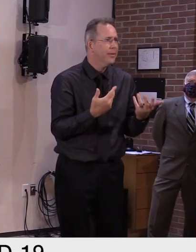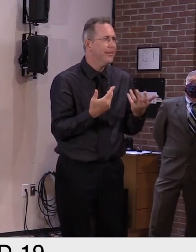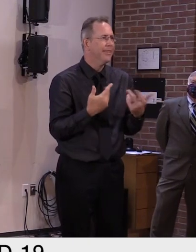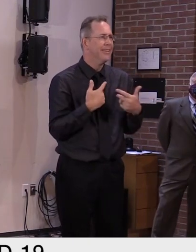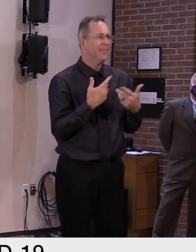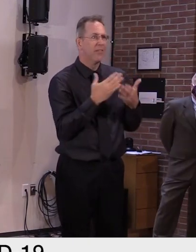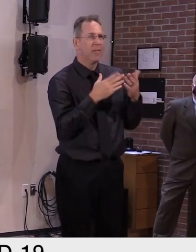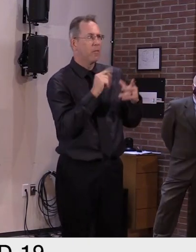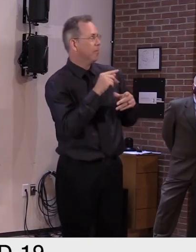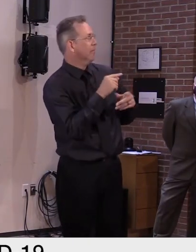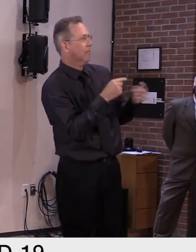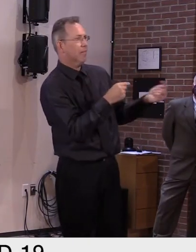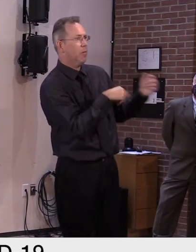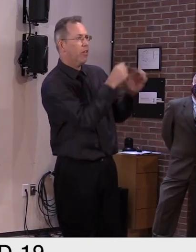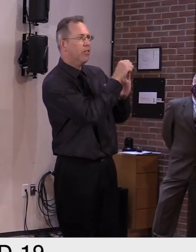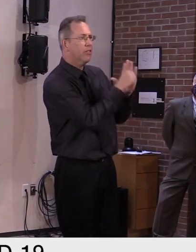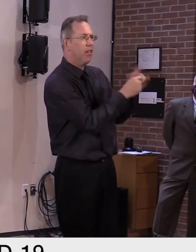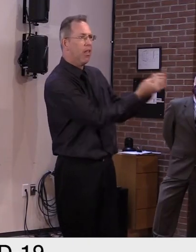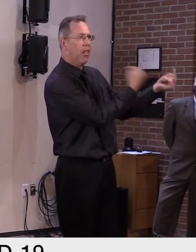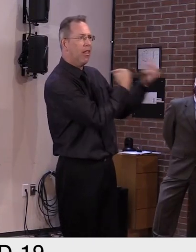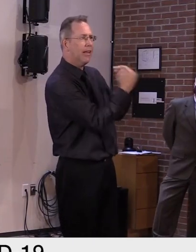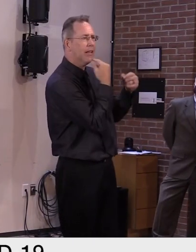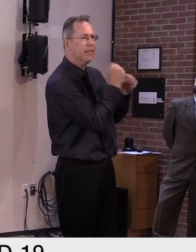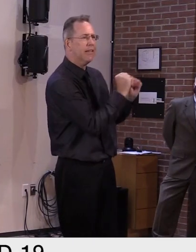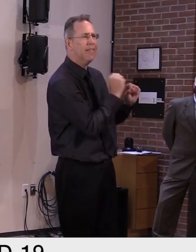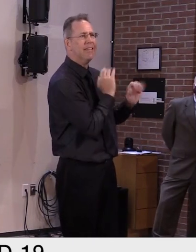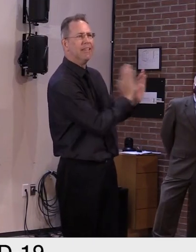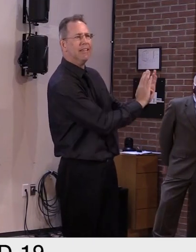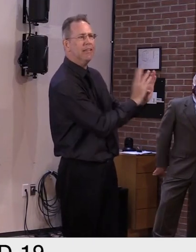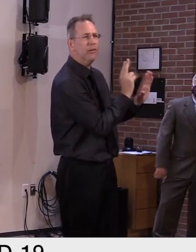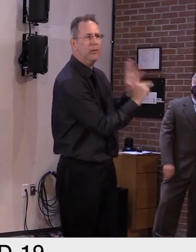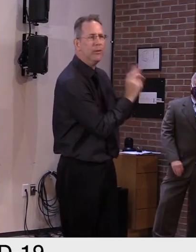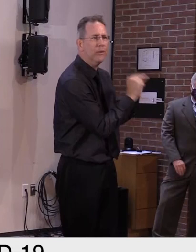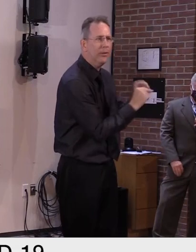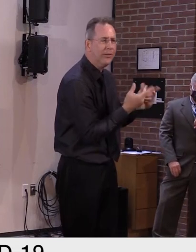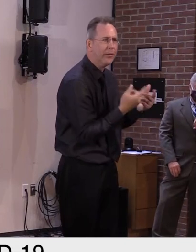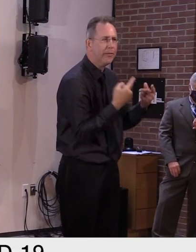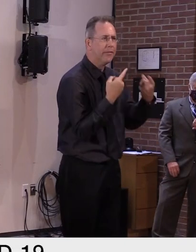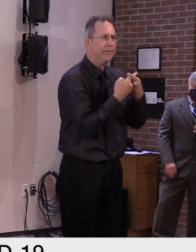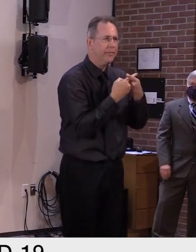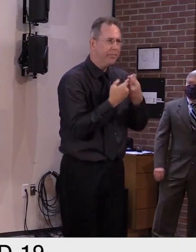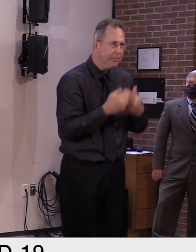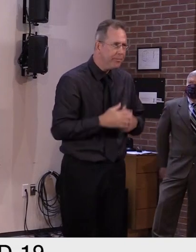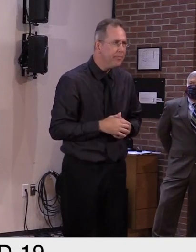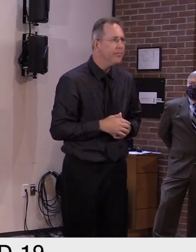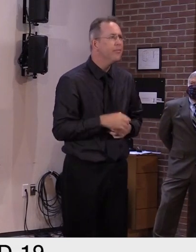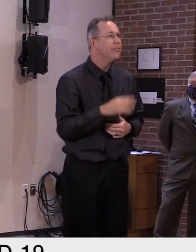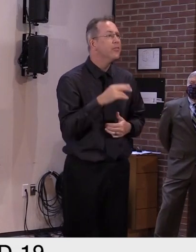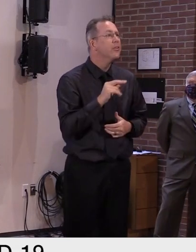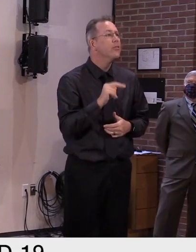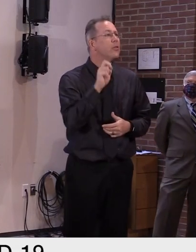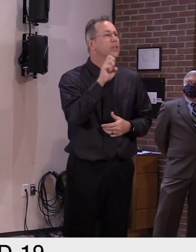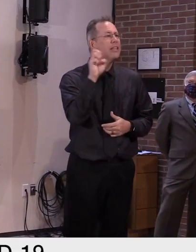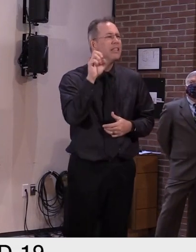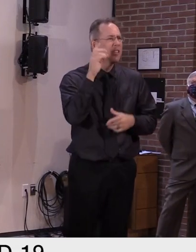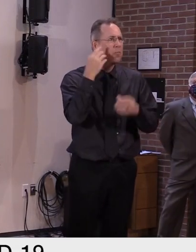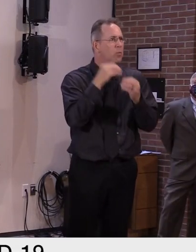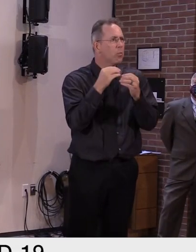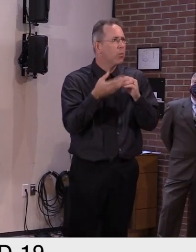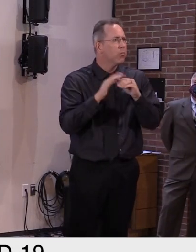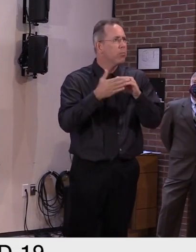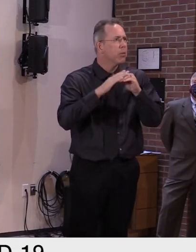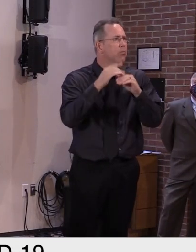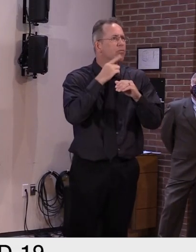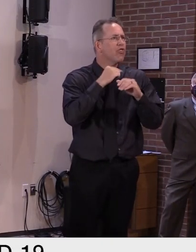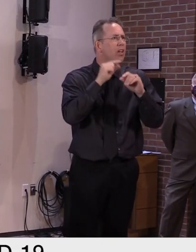mobile you can be, and we see some of the red start to creep into the Northeast and, you know, right to our borders,